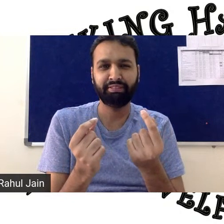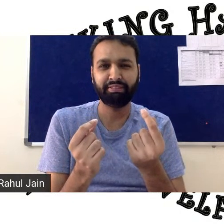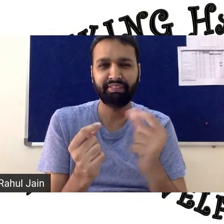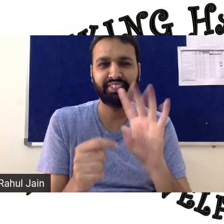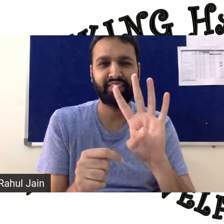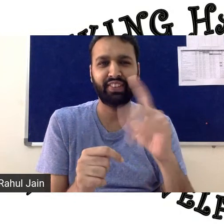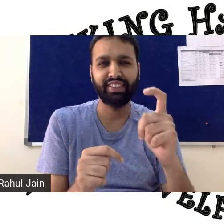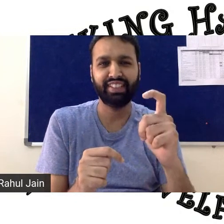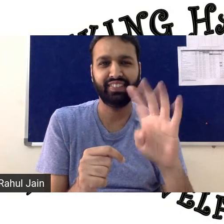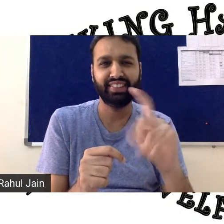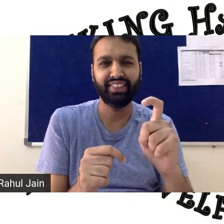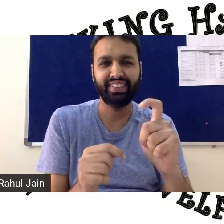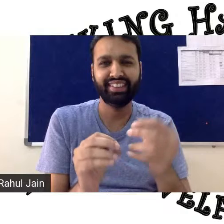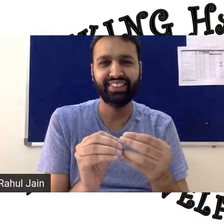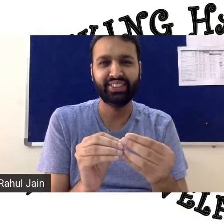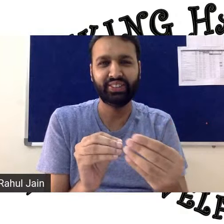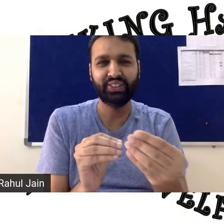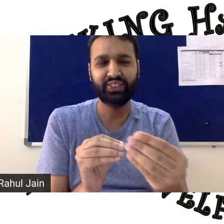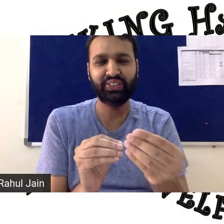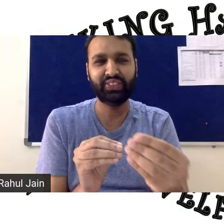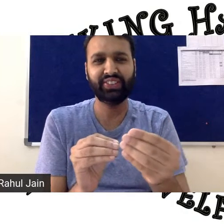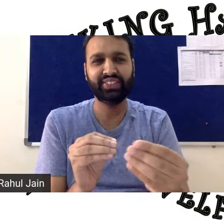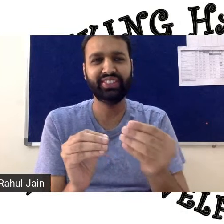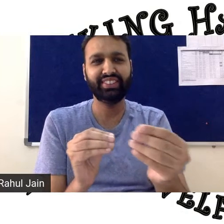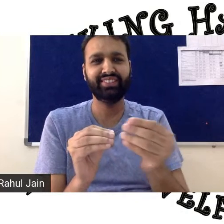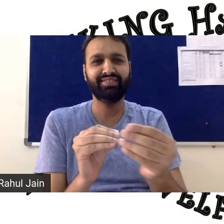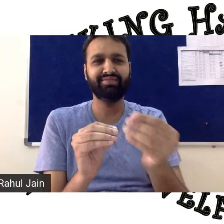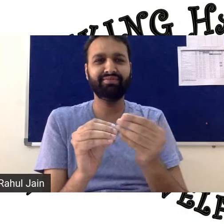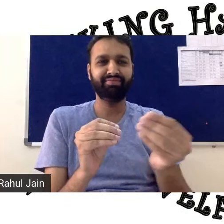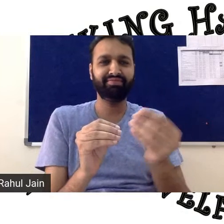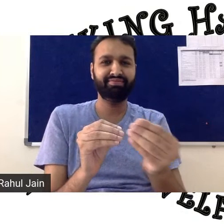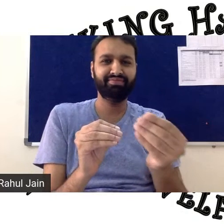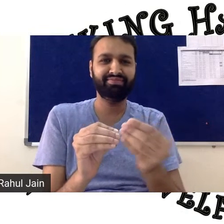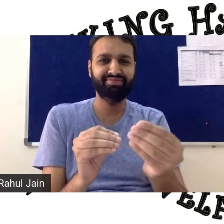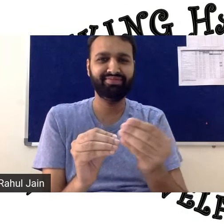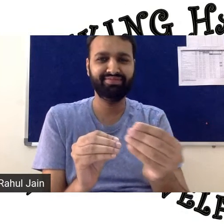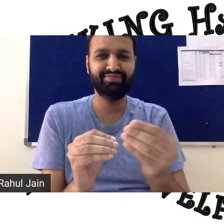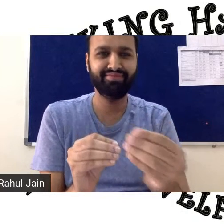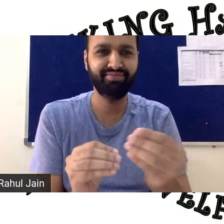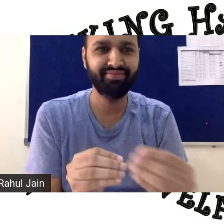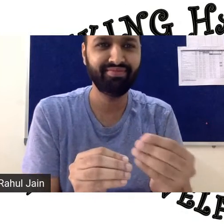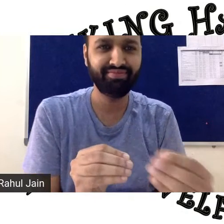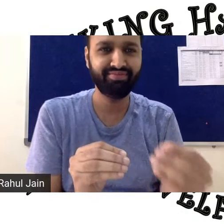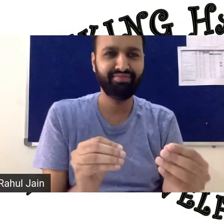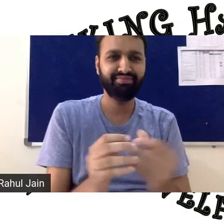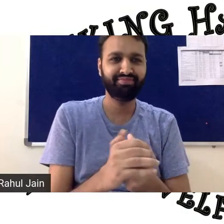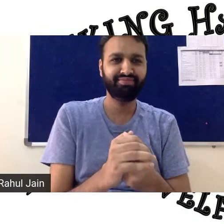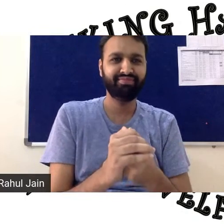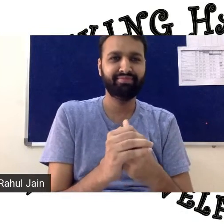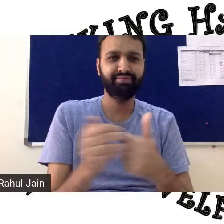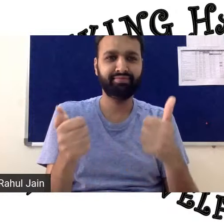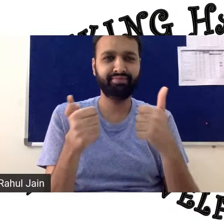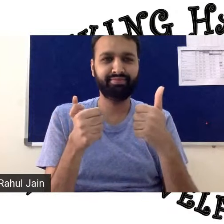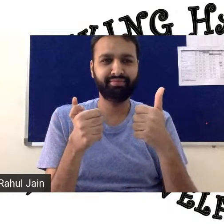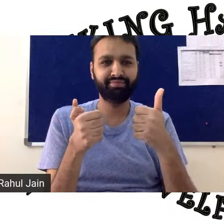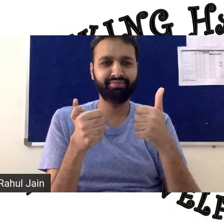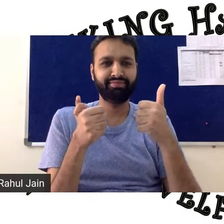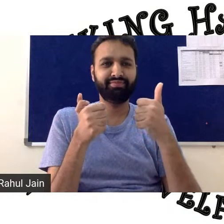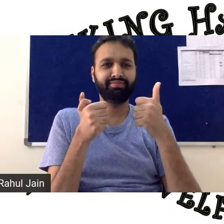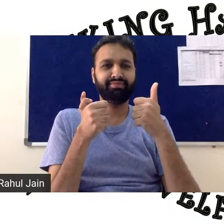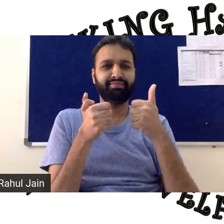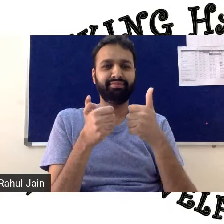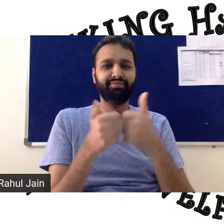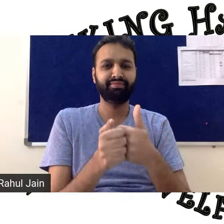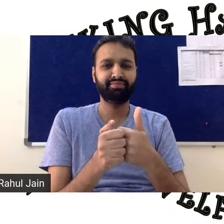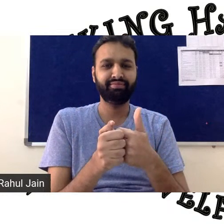Okay, right now we have around 47, very close to 50. So you're just nearing